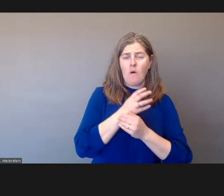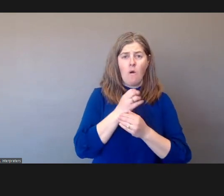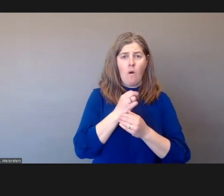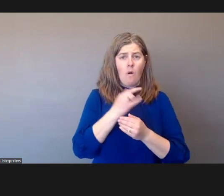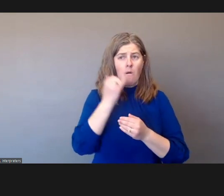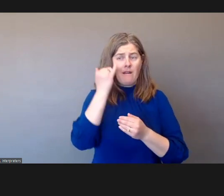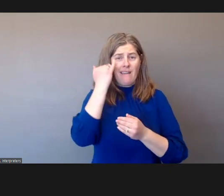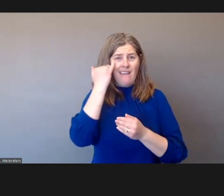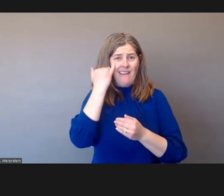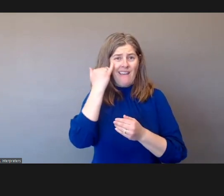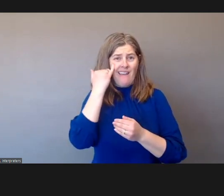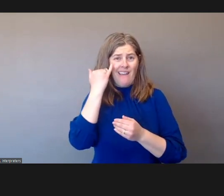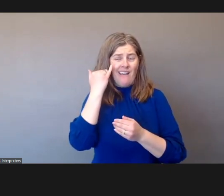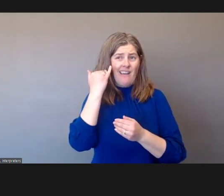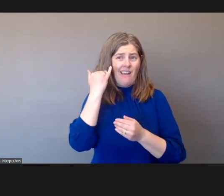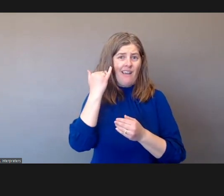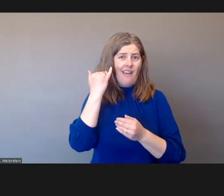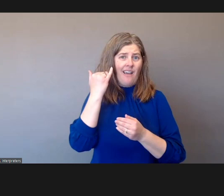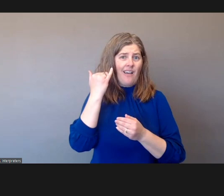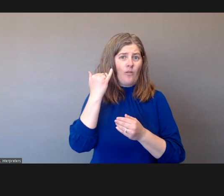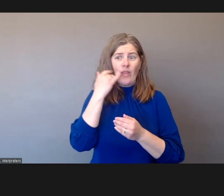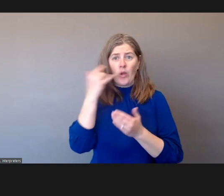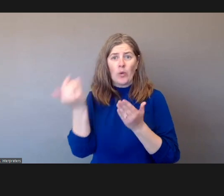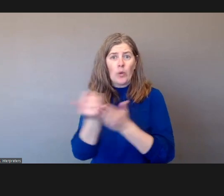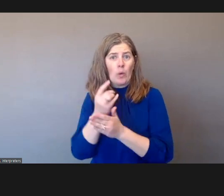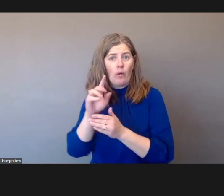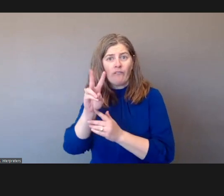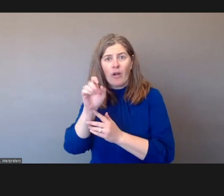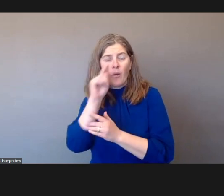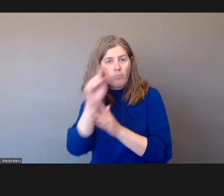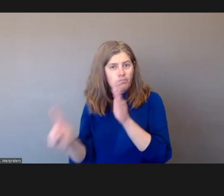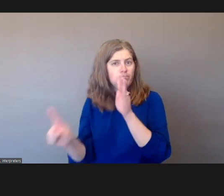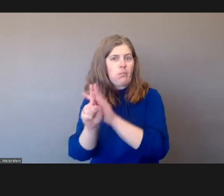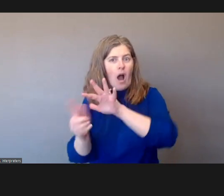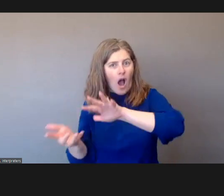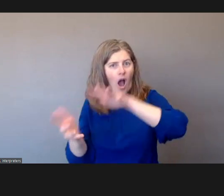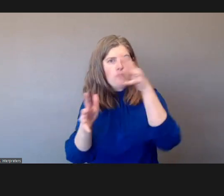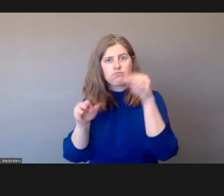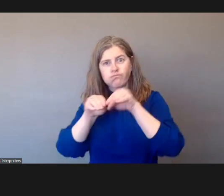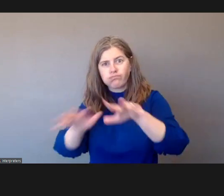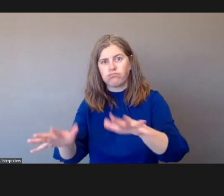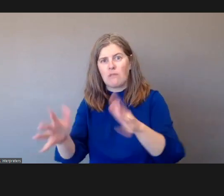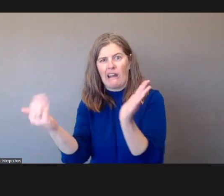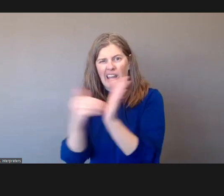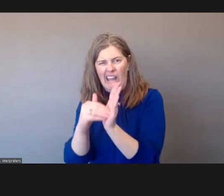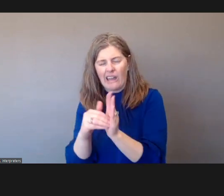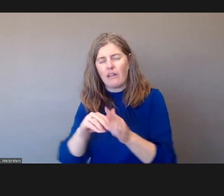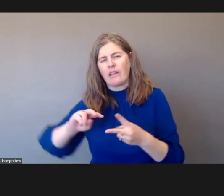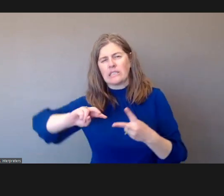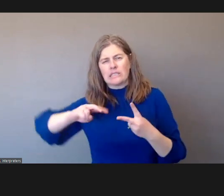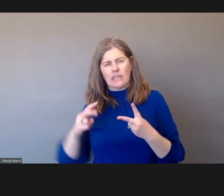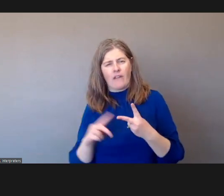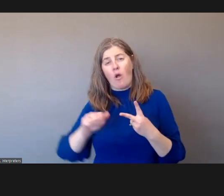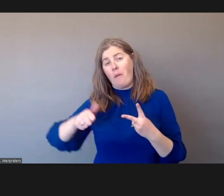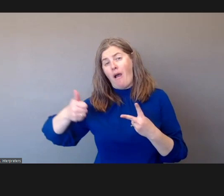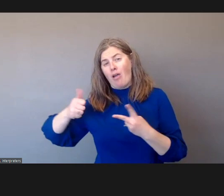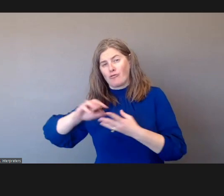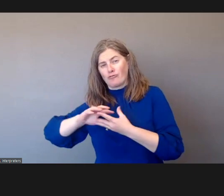we'll be back in the mess with a new variant. And secondly, for another story I'm working